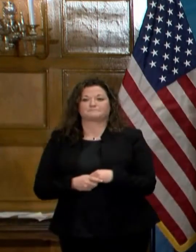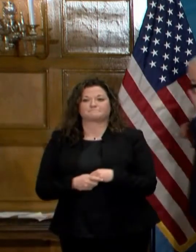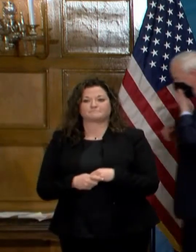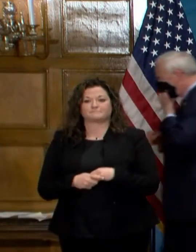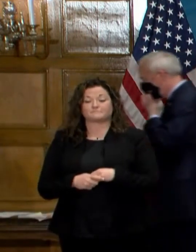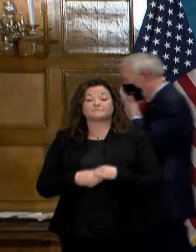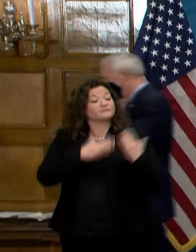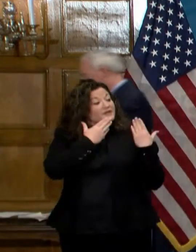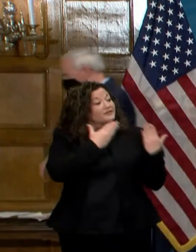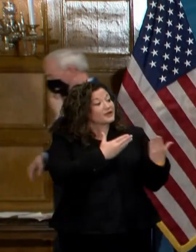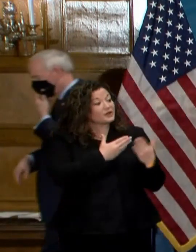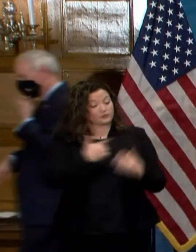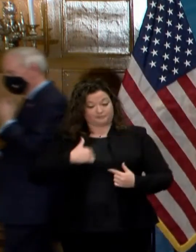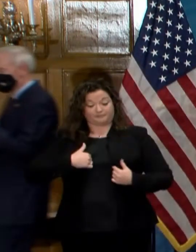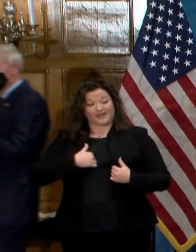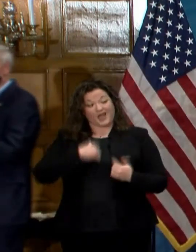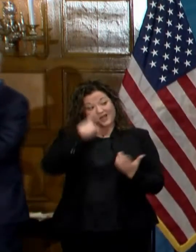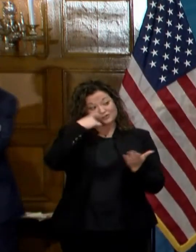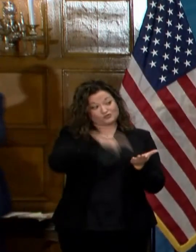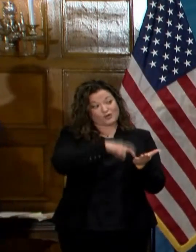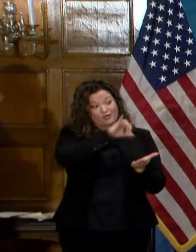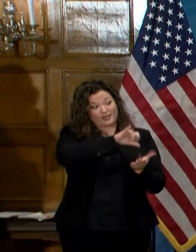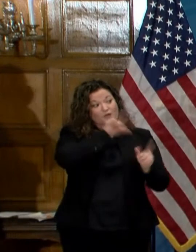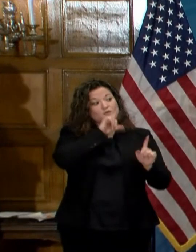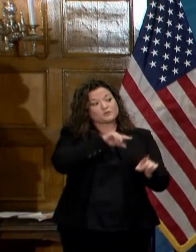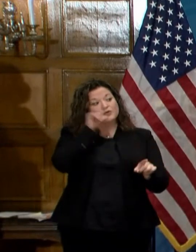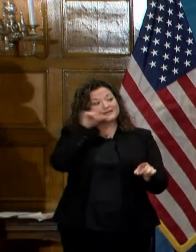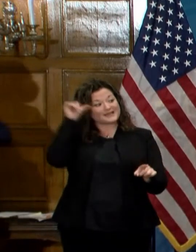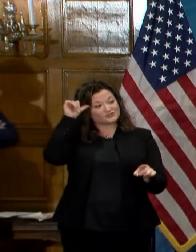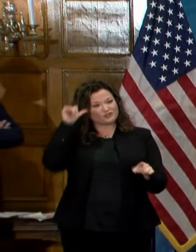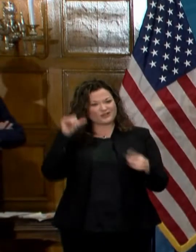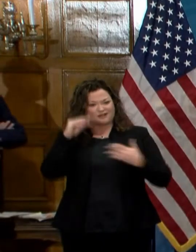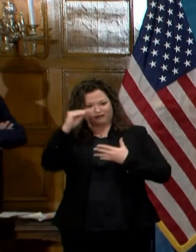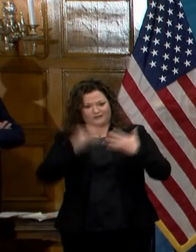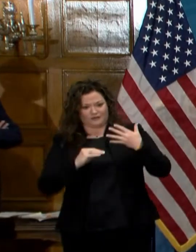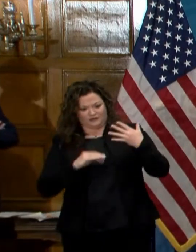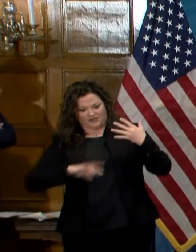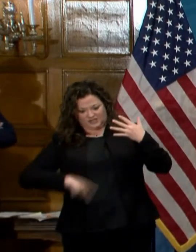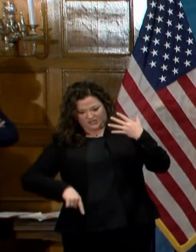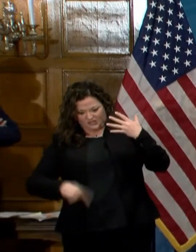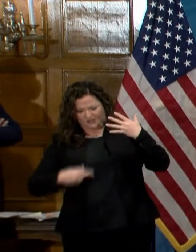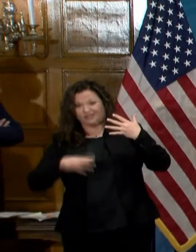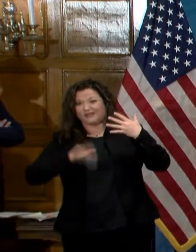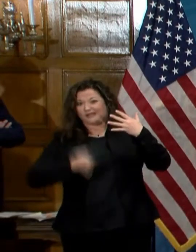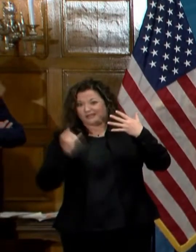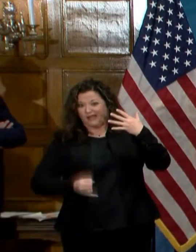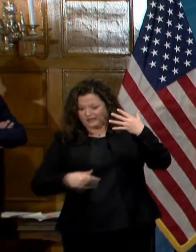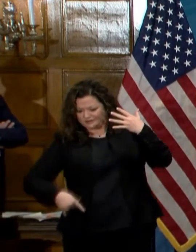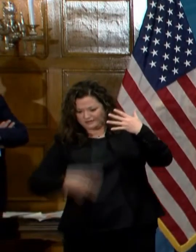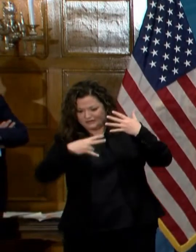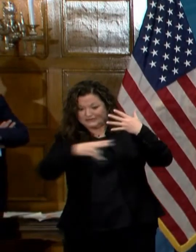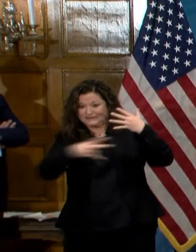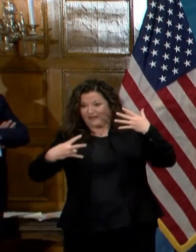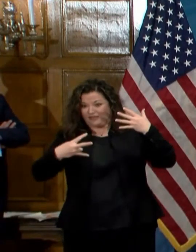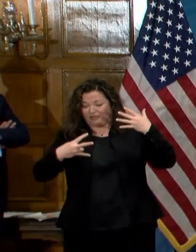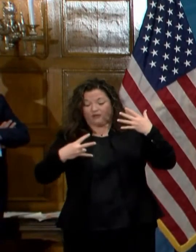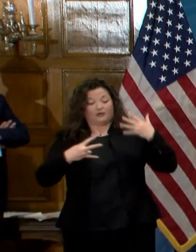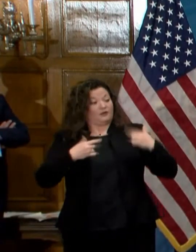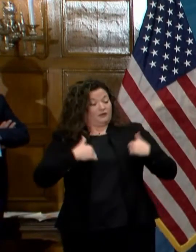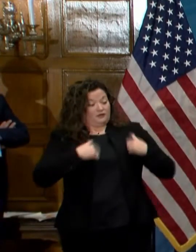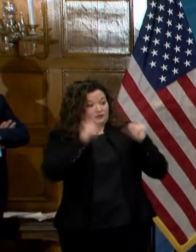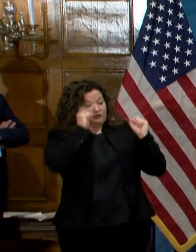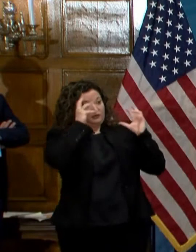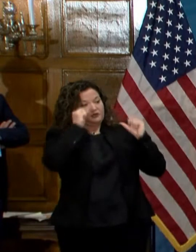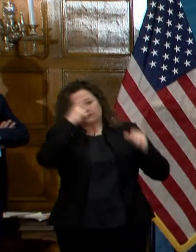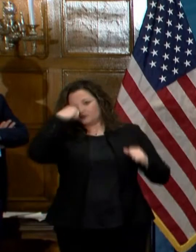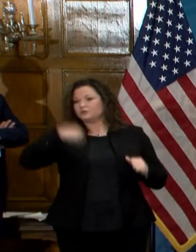So thank you. I also saw that report yesterday that placed us 7th from the bottom. And that alarmed me. So